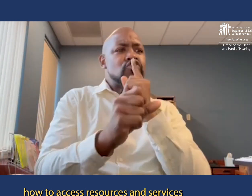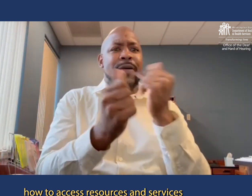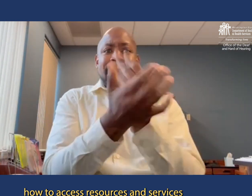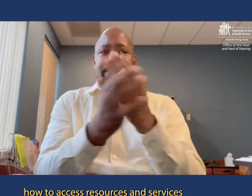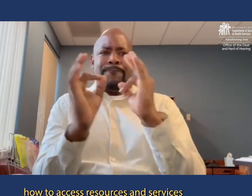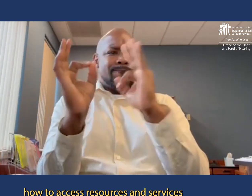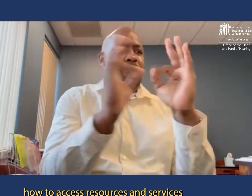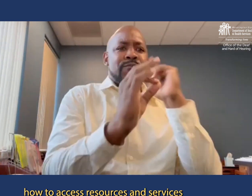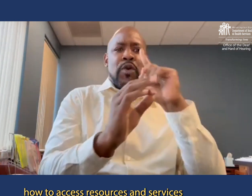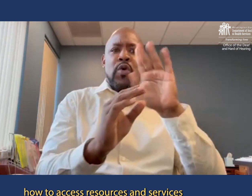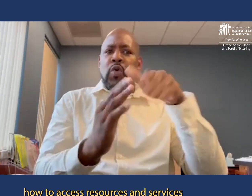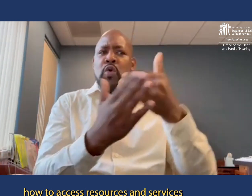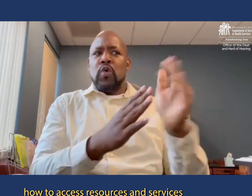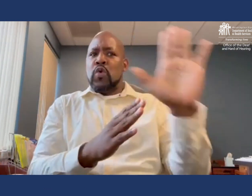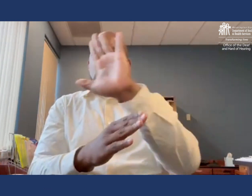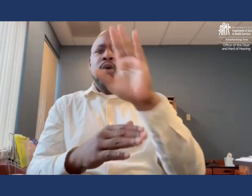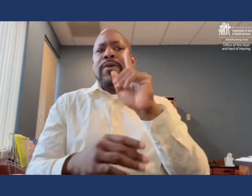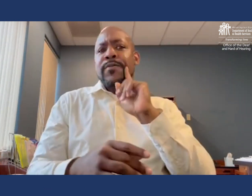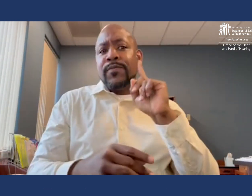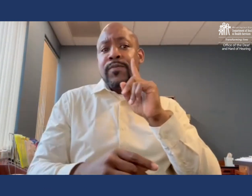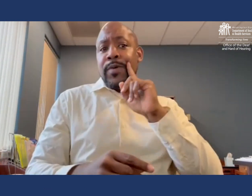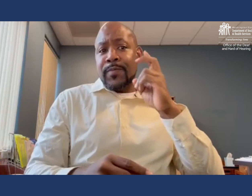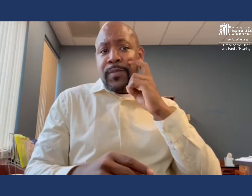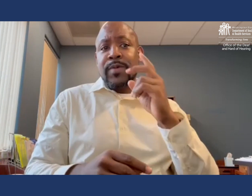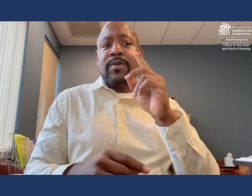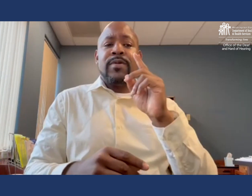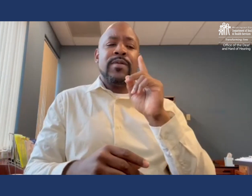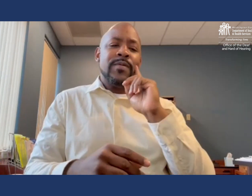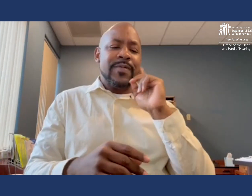improve their own workplaces for deaf and deaf-blind staff.